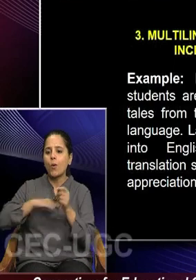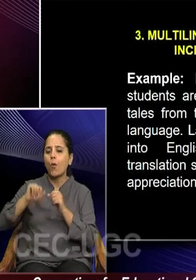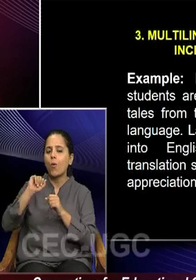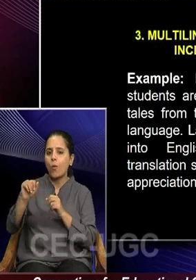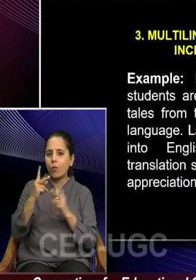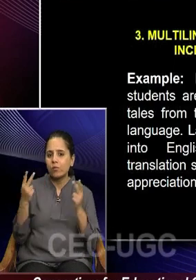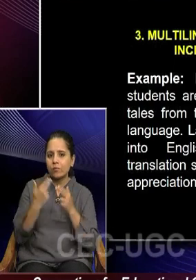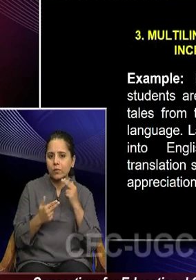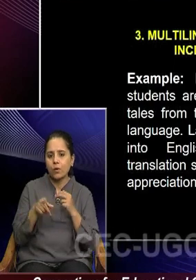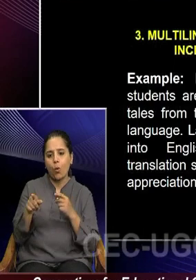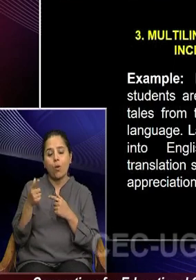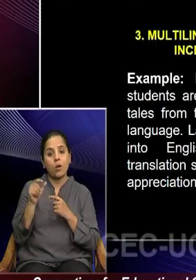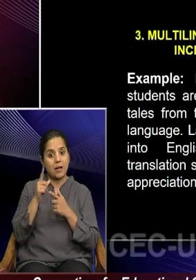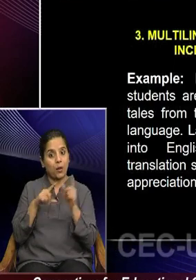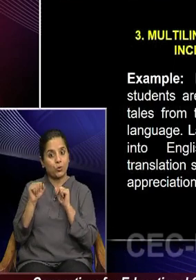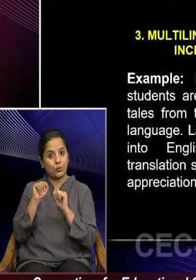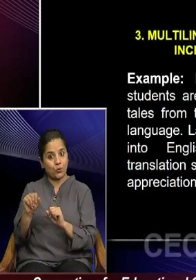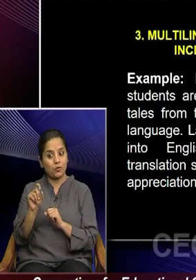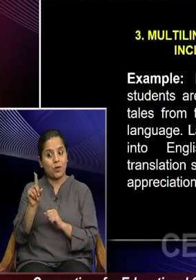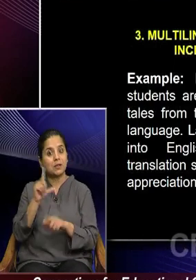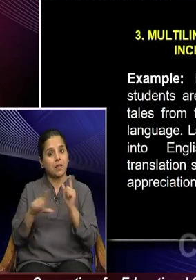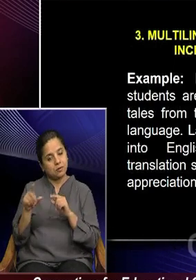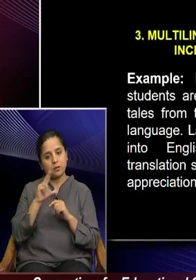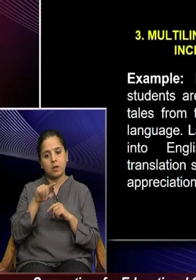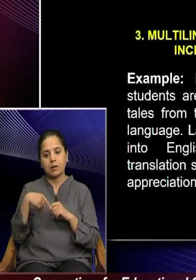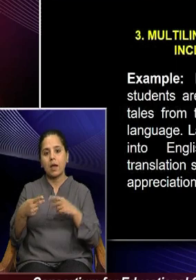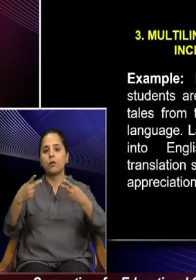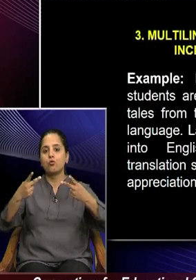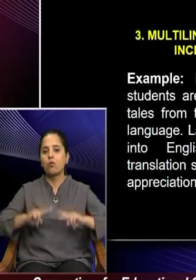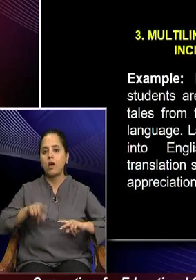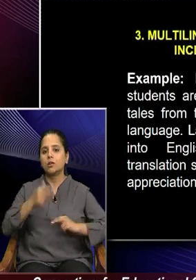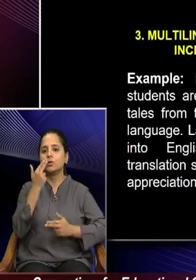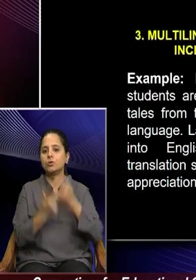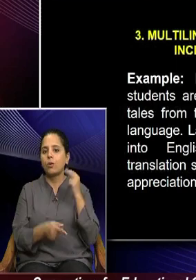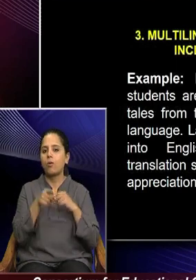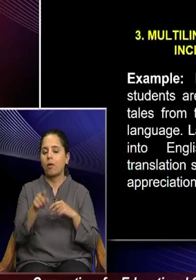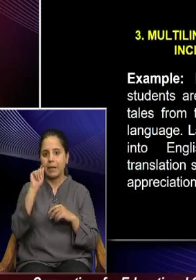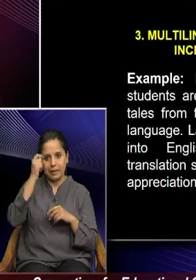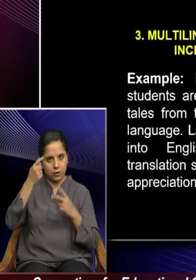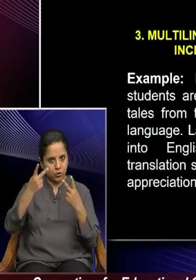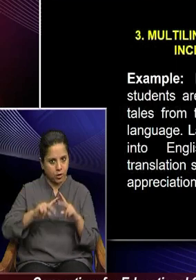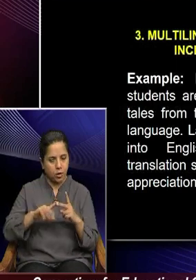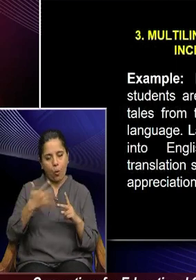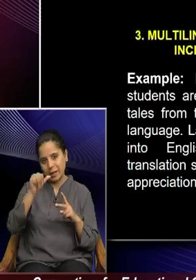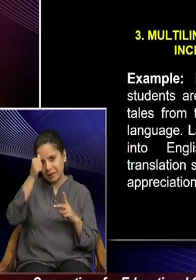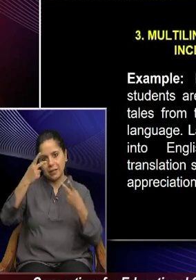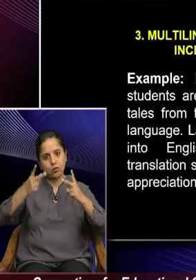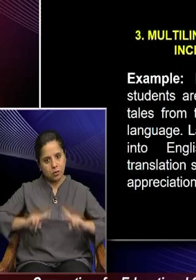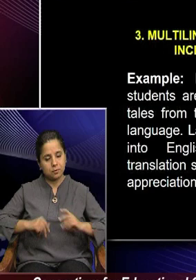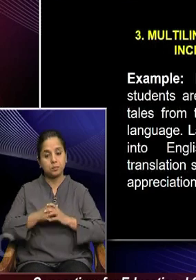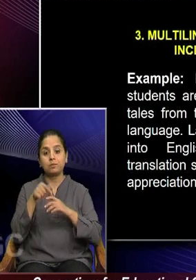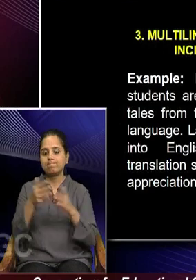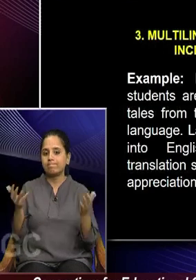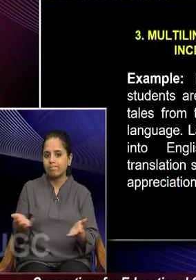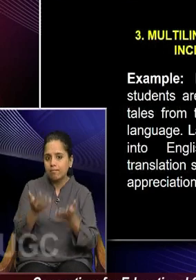their native language. Later, they translate the story into English or Hindi,